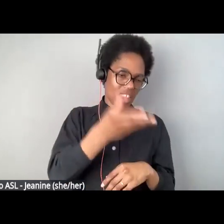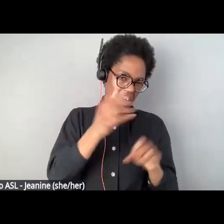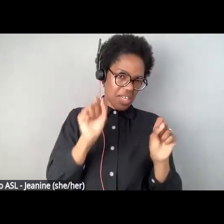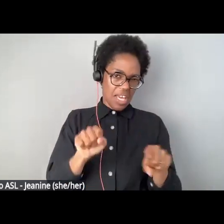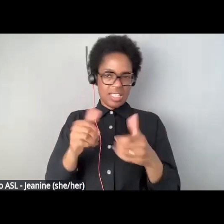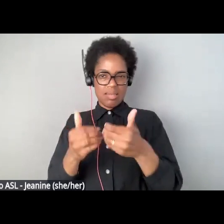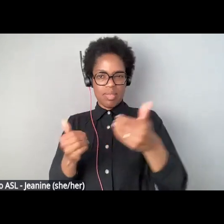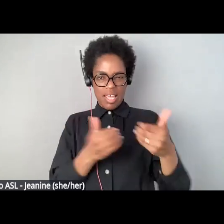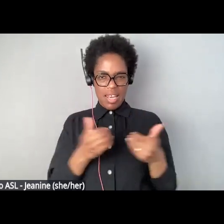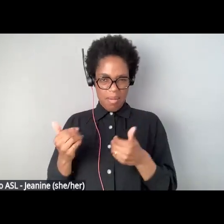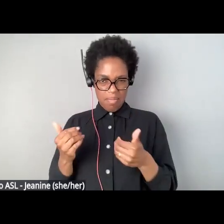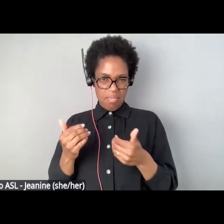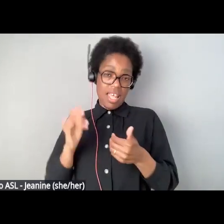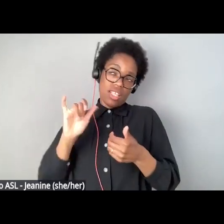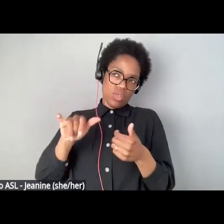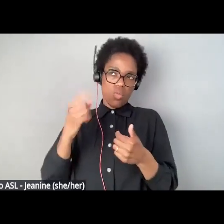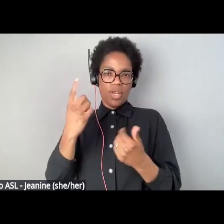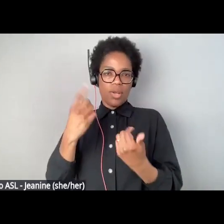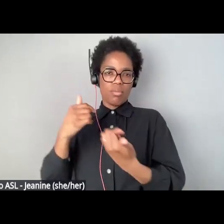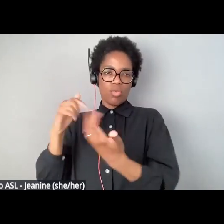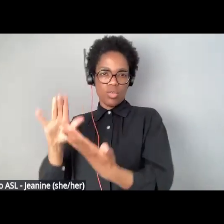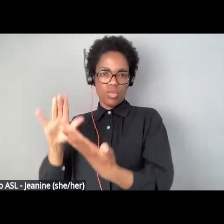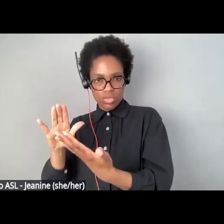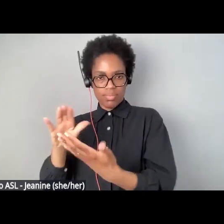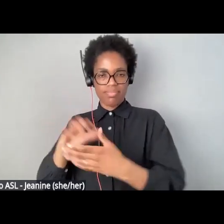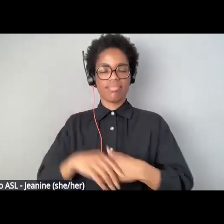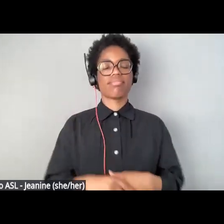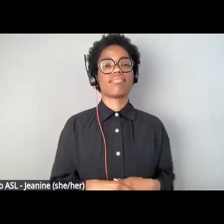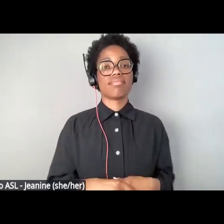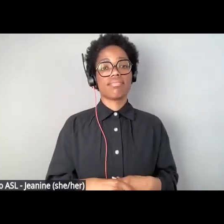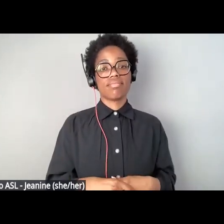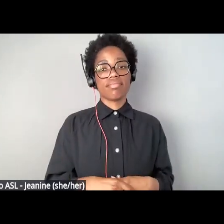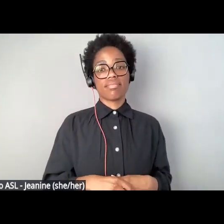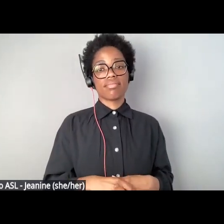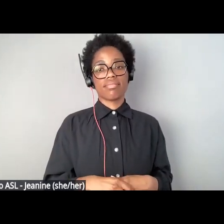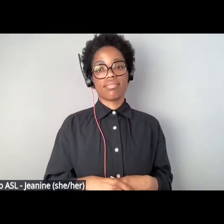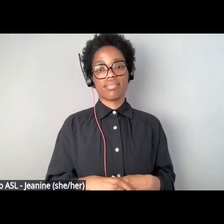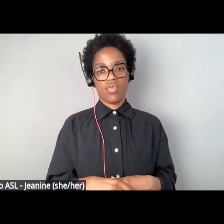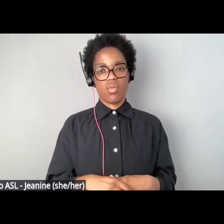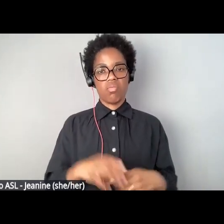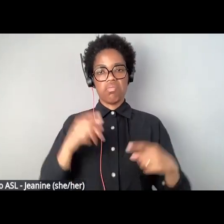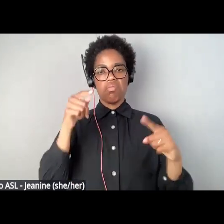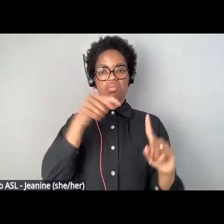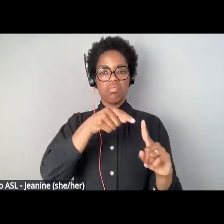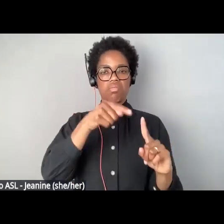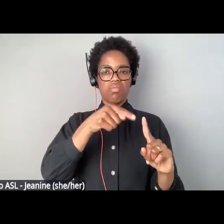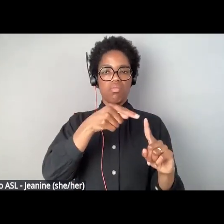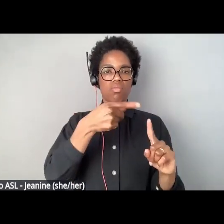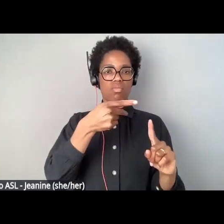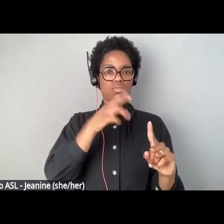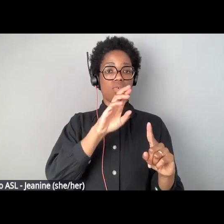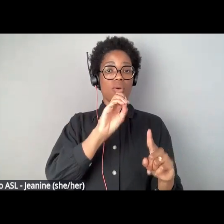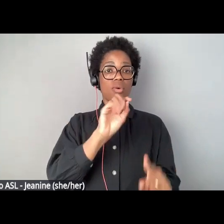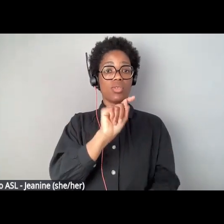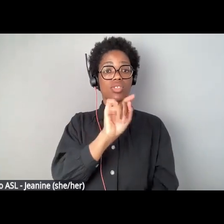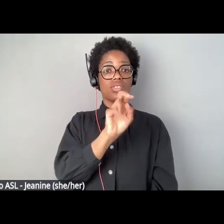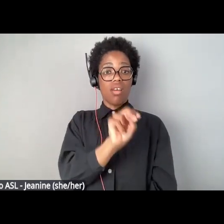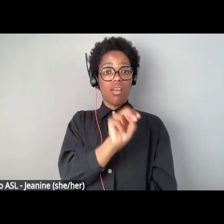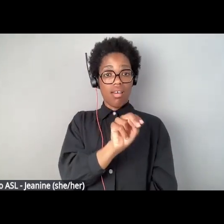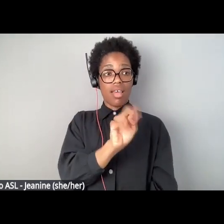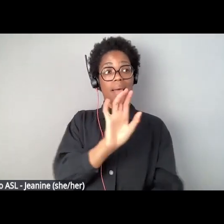this does feel like a strong option. They're a Swiss company. The EU has better privacy laws than the US, so that's great. They're open source. We love